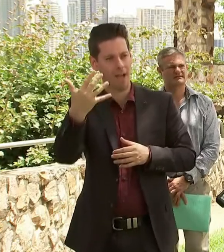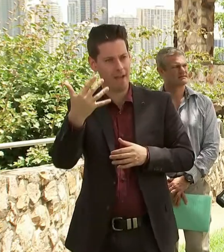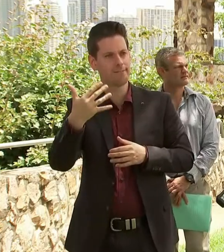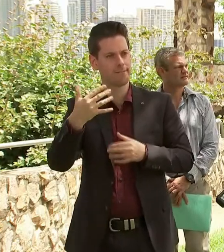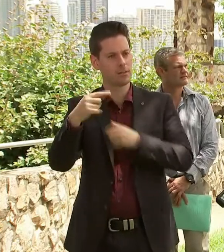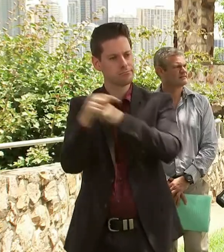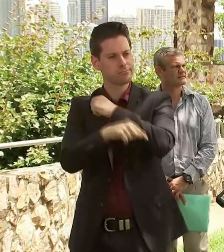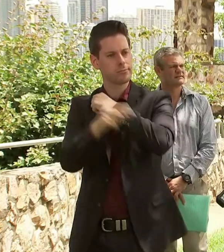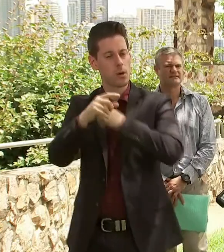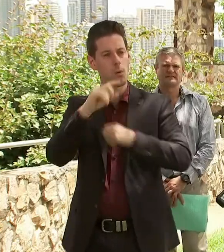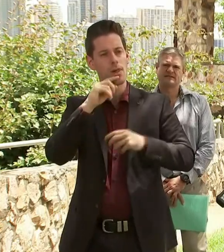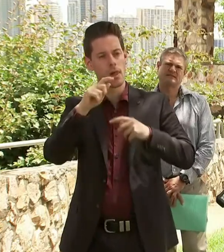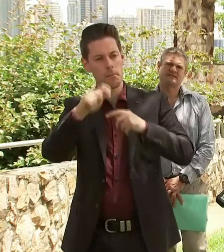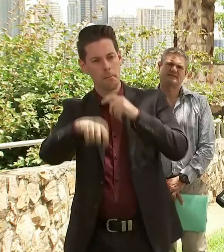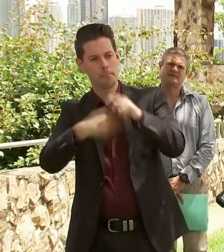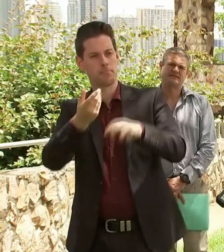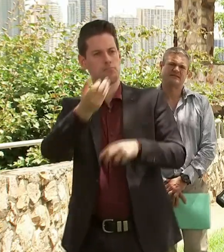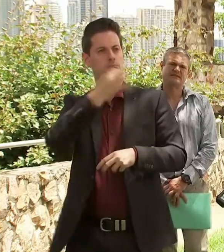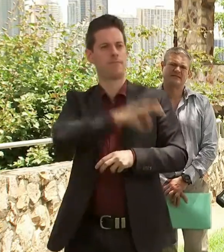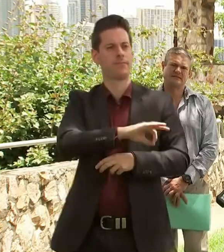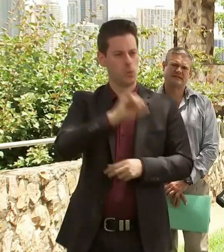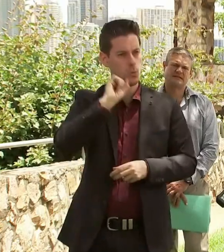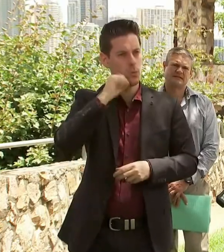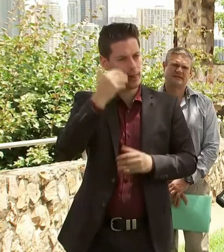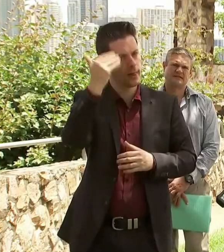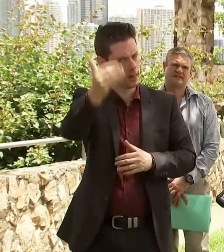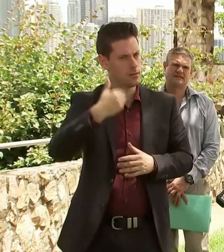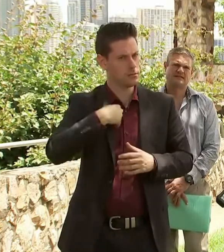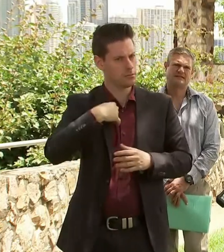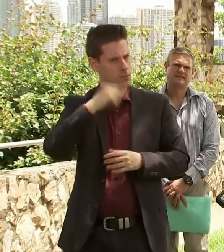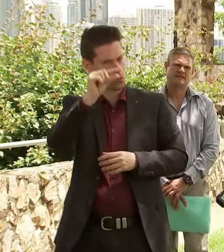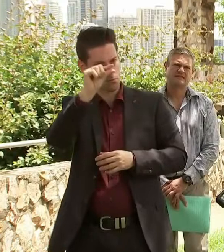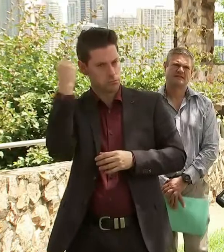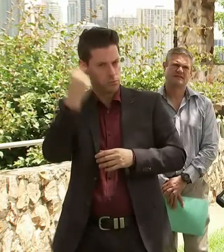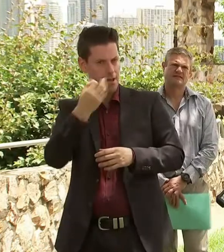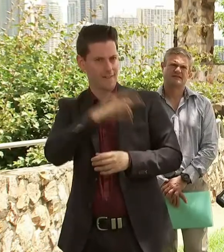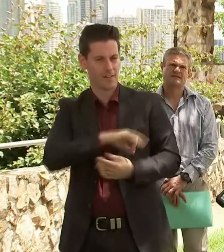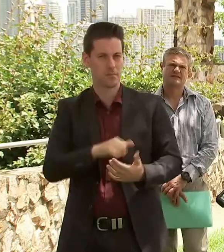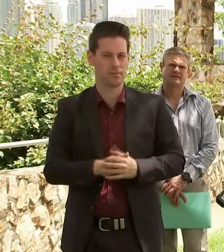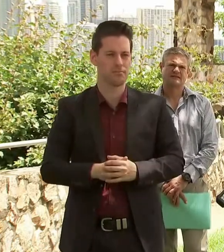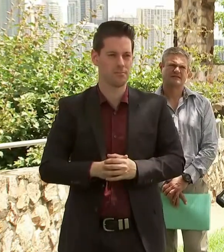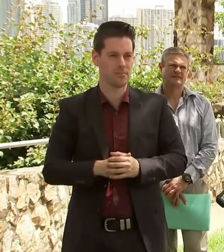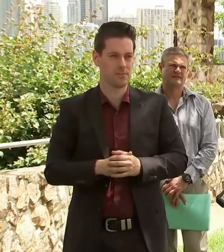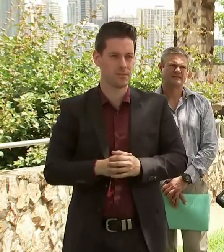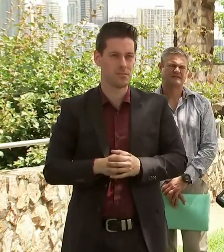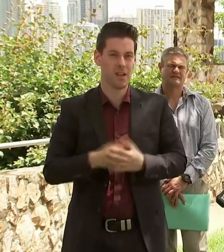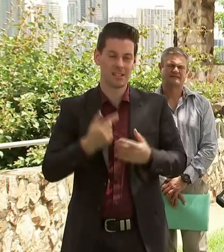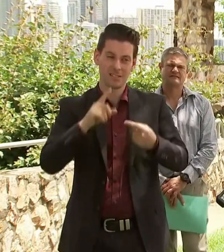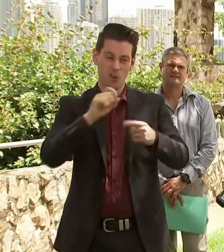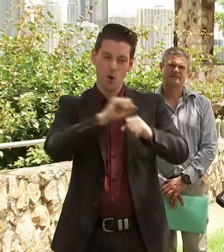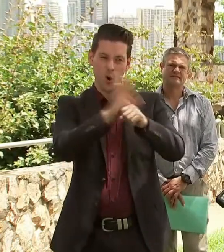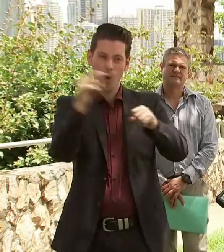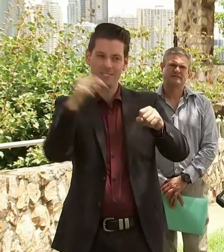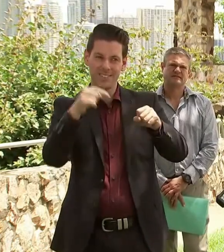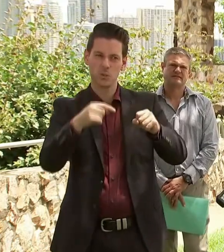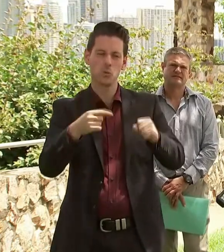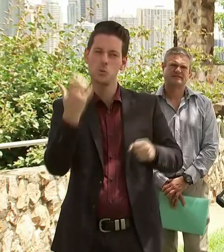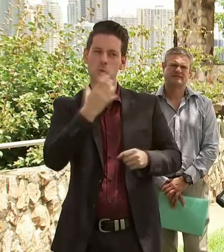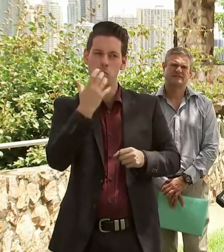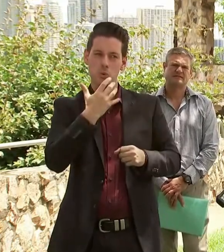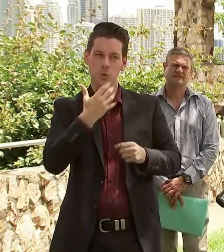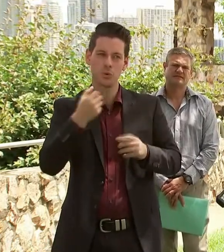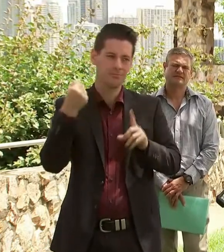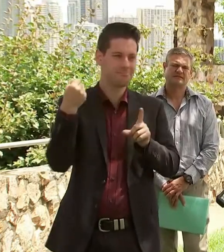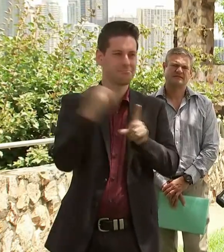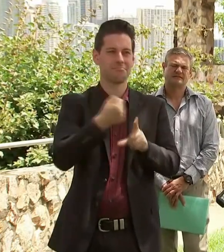been a strong commitment by our government. We're still dealing with the cost and consequences of COVID, but through this time